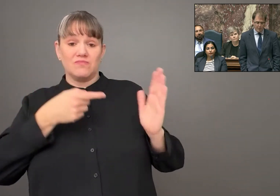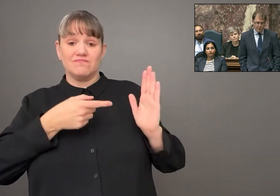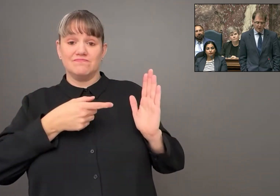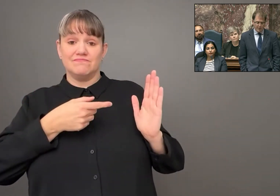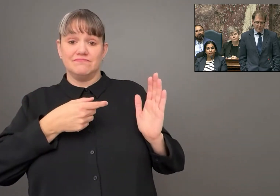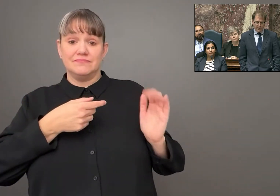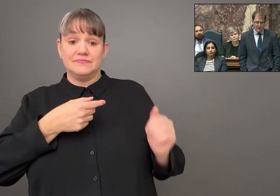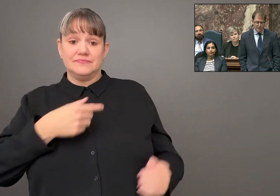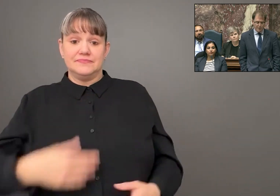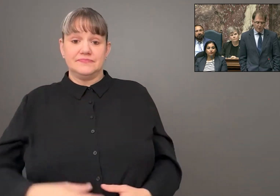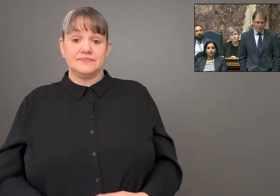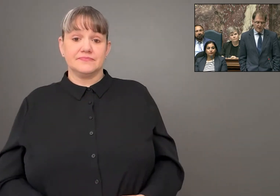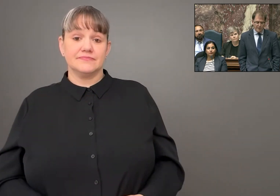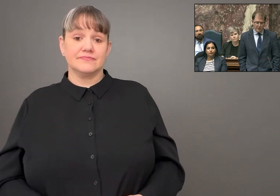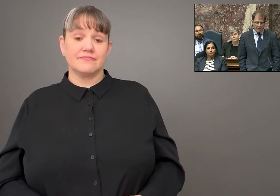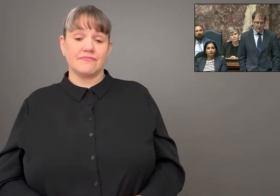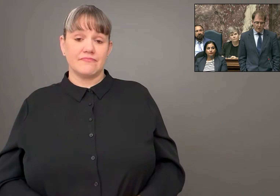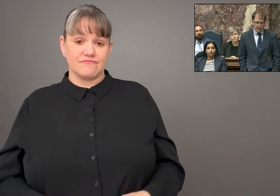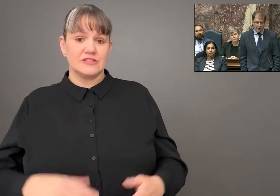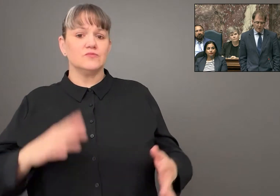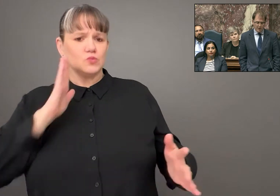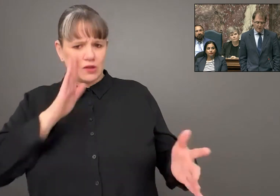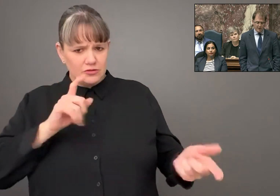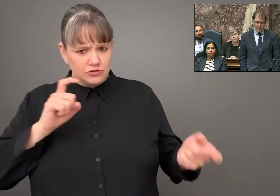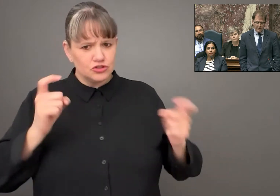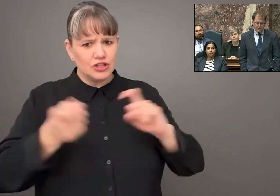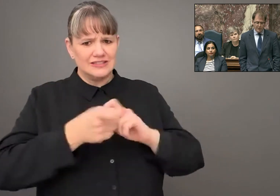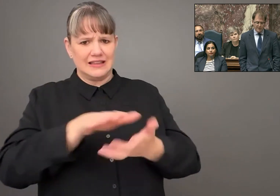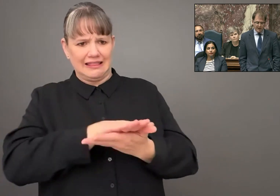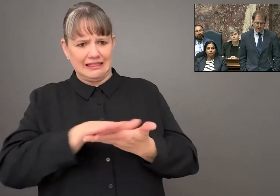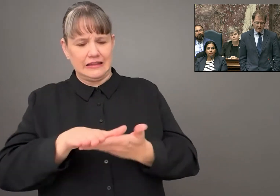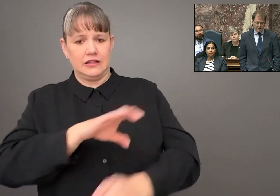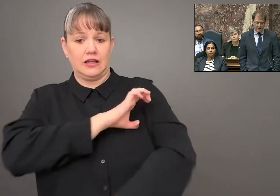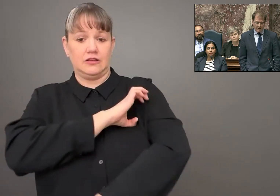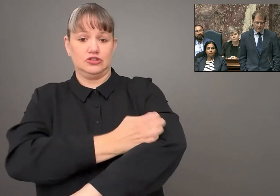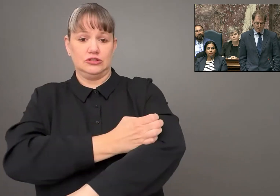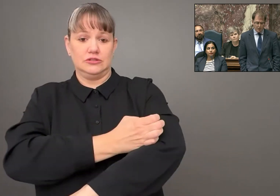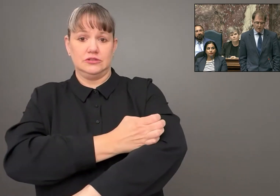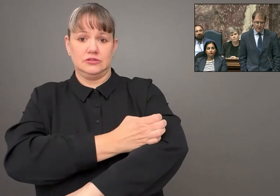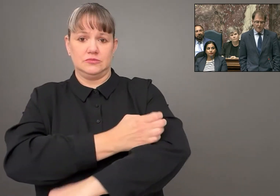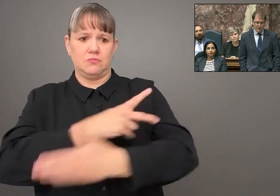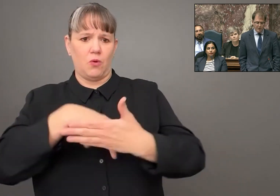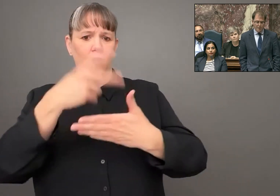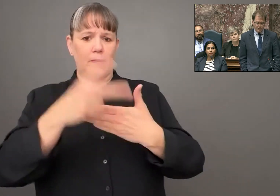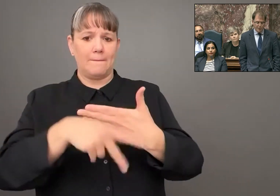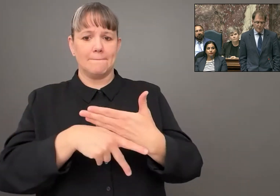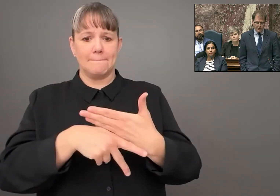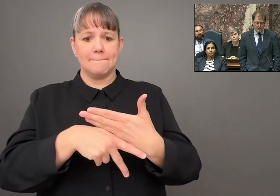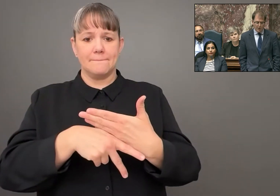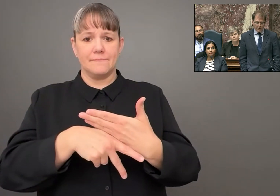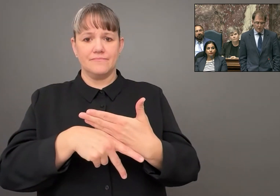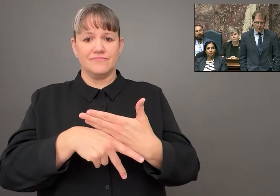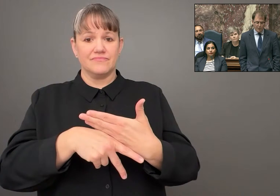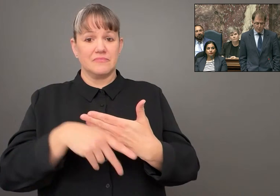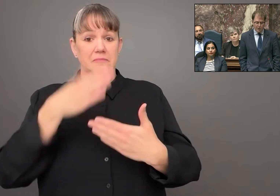renewable energy programs in the history of Canada, and we are going to continue to